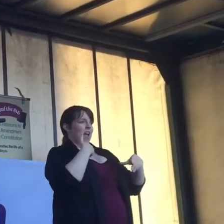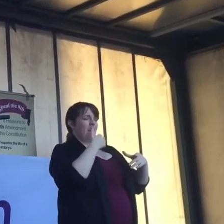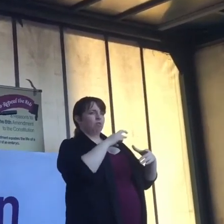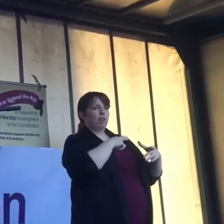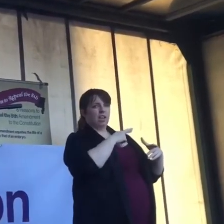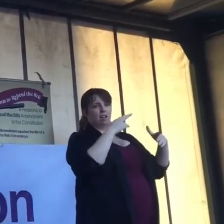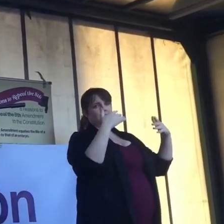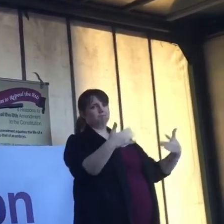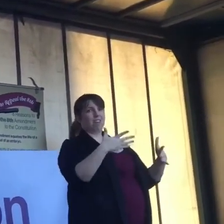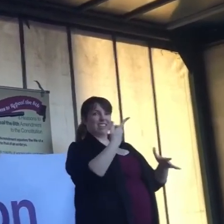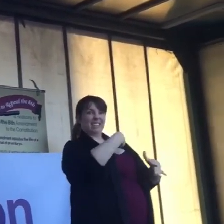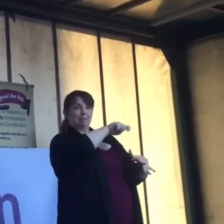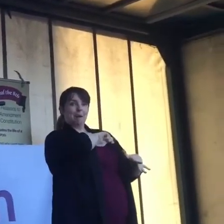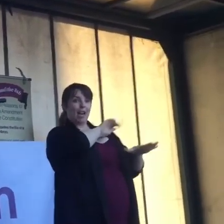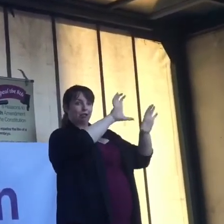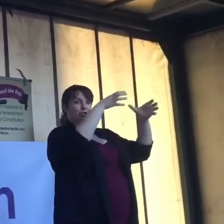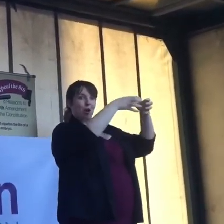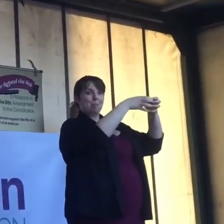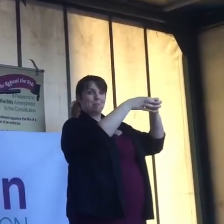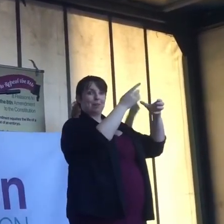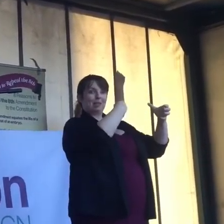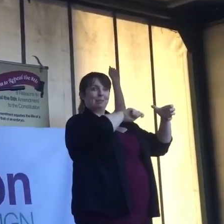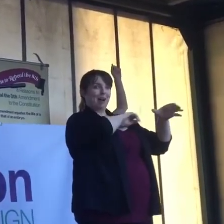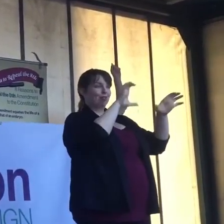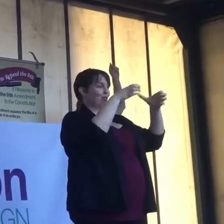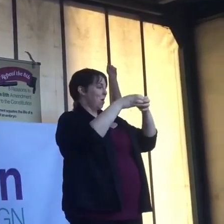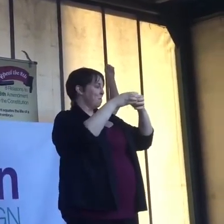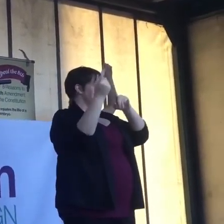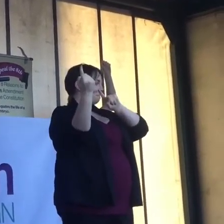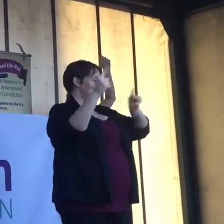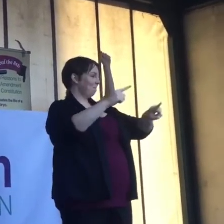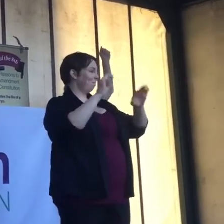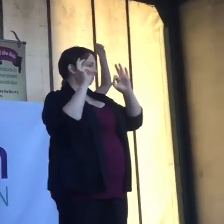really amazing Spanish activists.